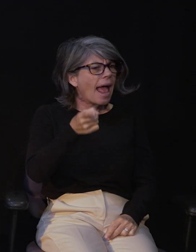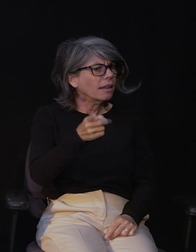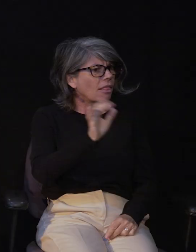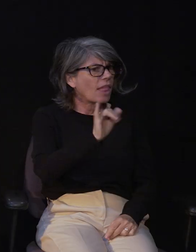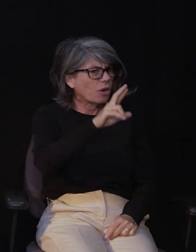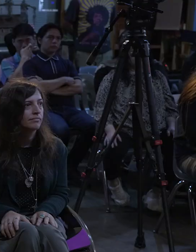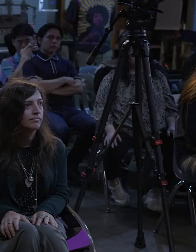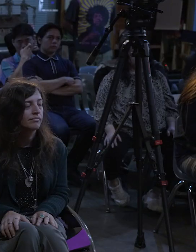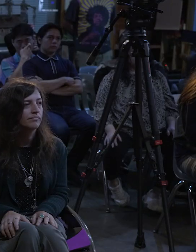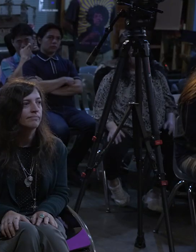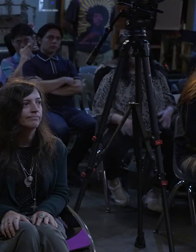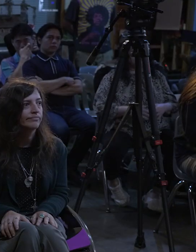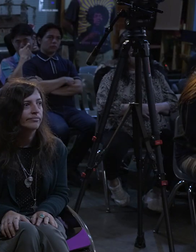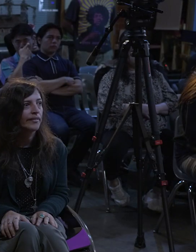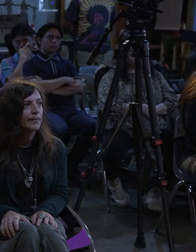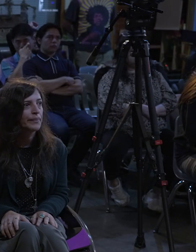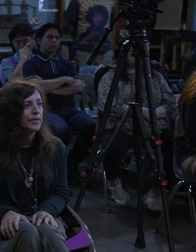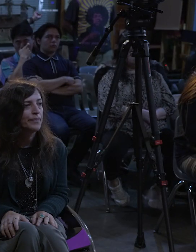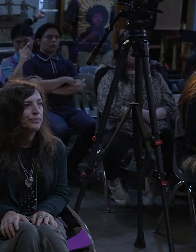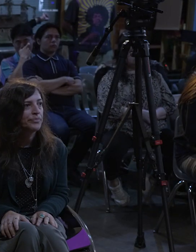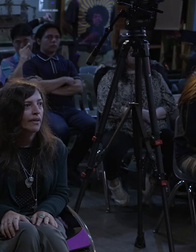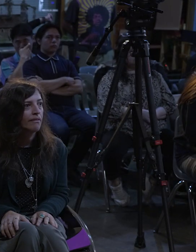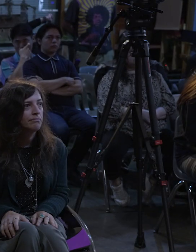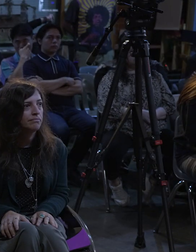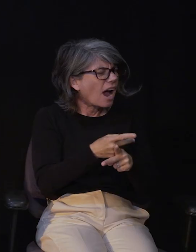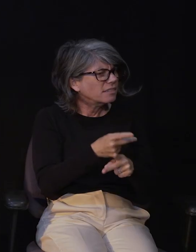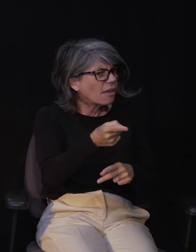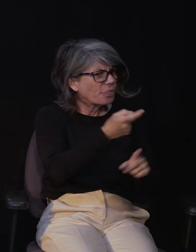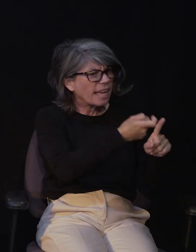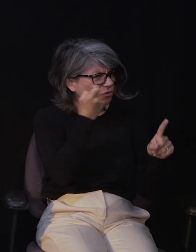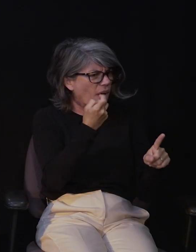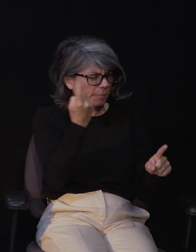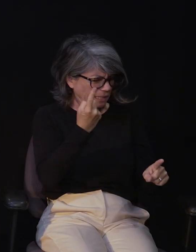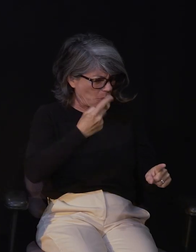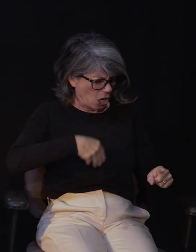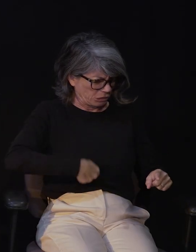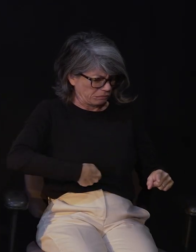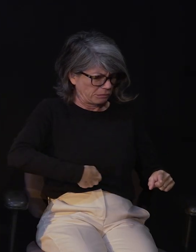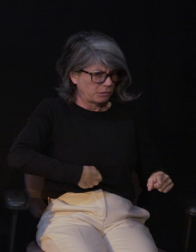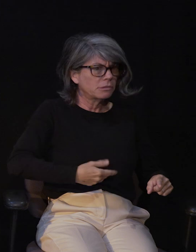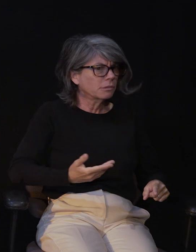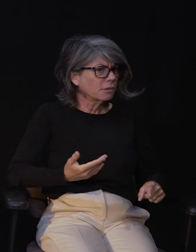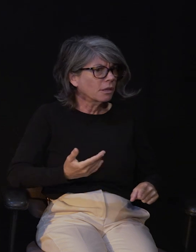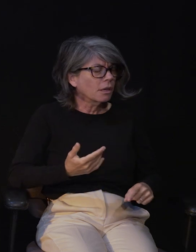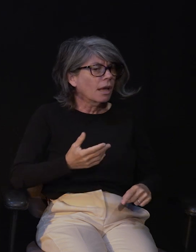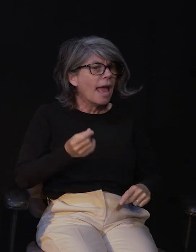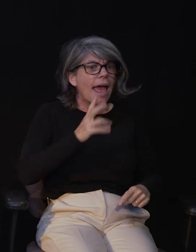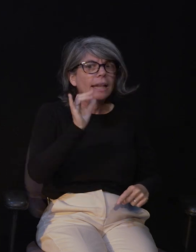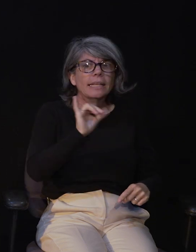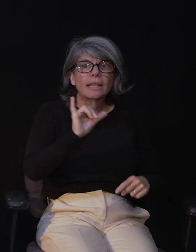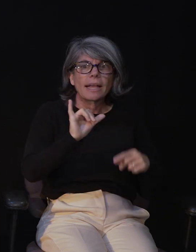like Robin Williams too. That kind of, that comes from somewhere. And it's